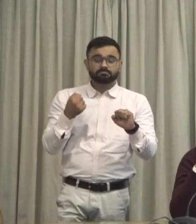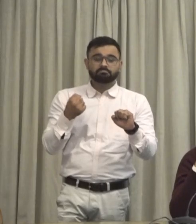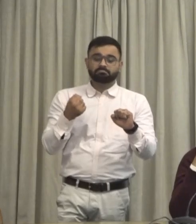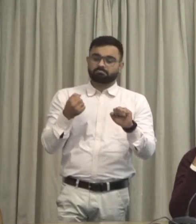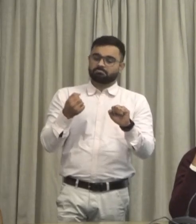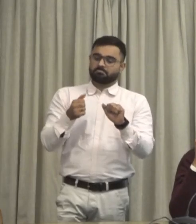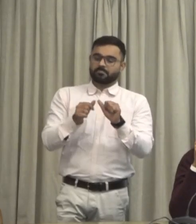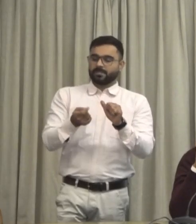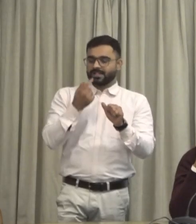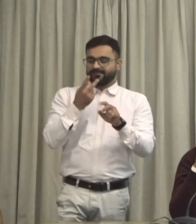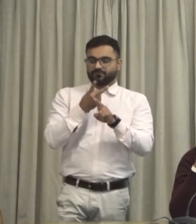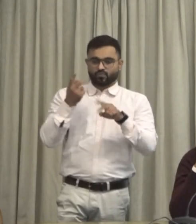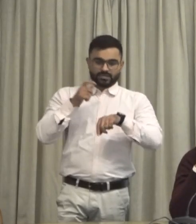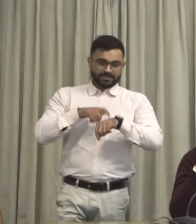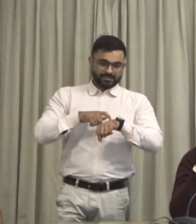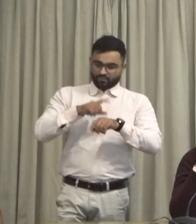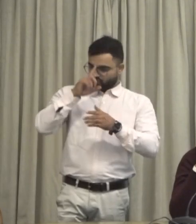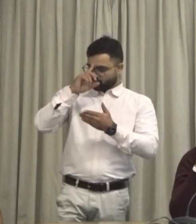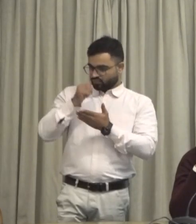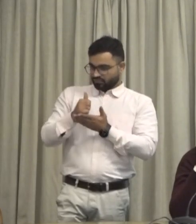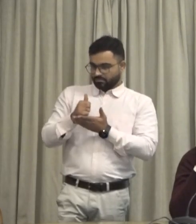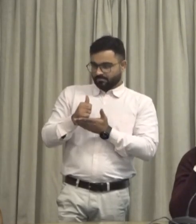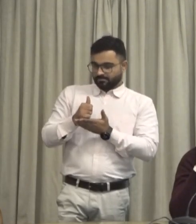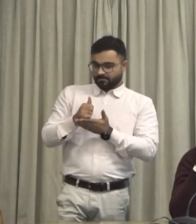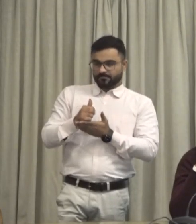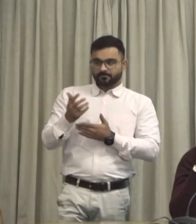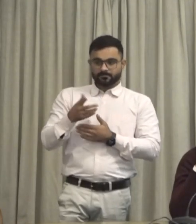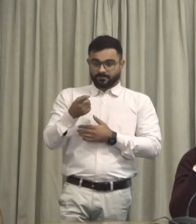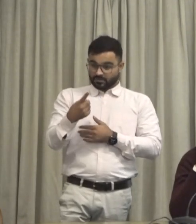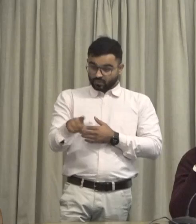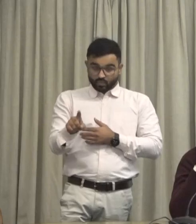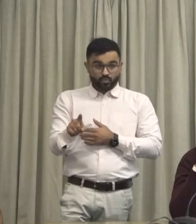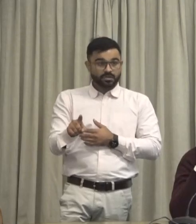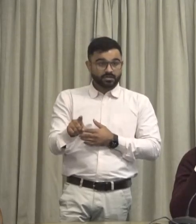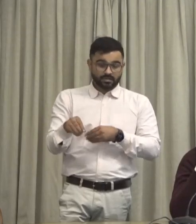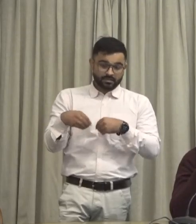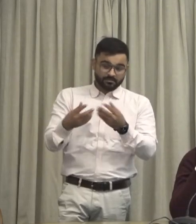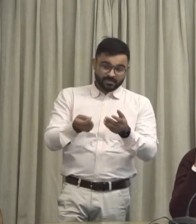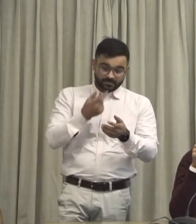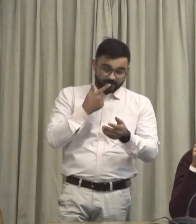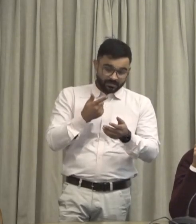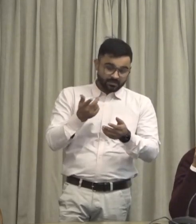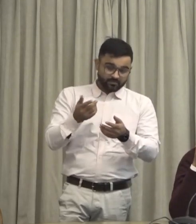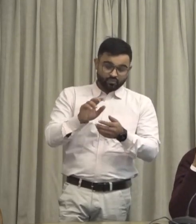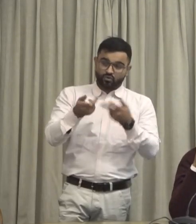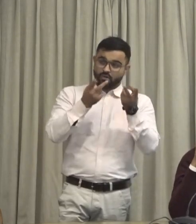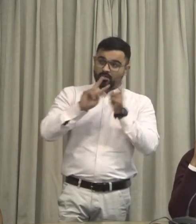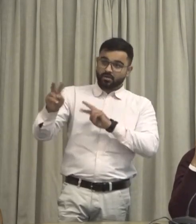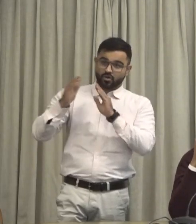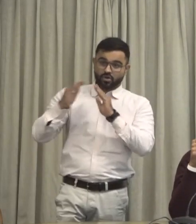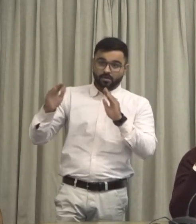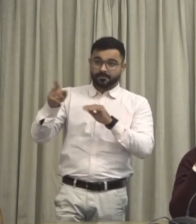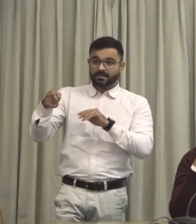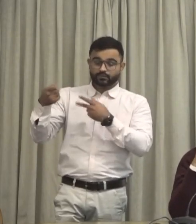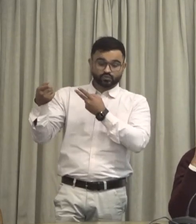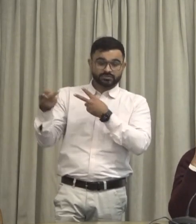and antibiotics. And that time we had to take a decision of, because is it right to give that medical treatment and send her back to the same house where she'll